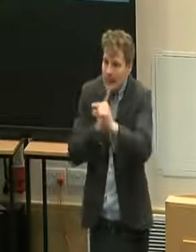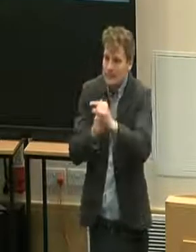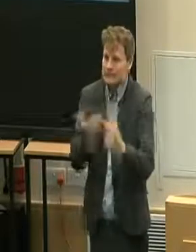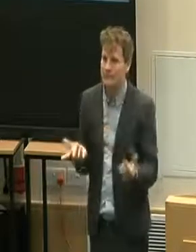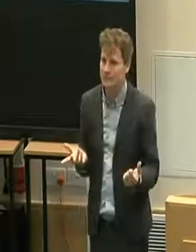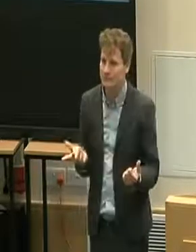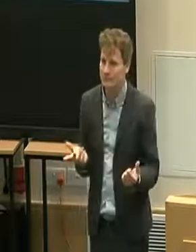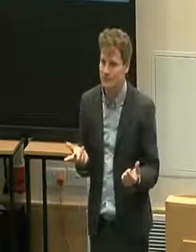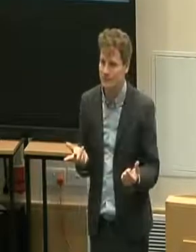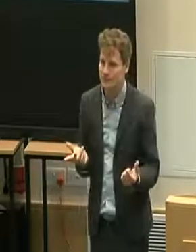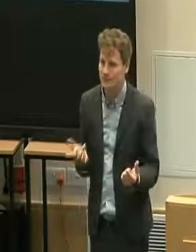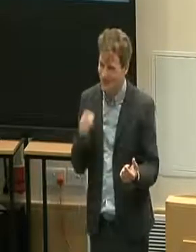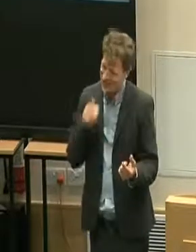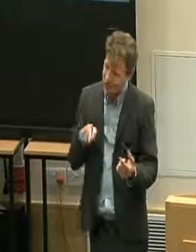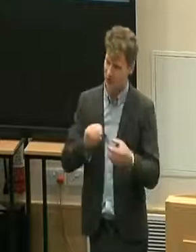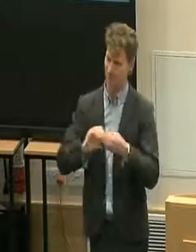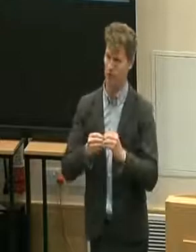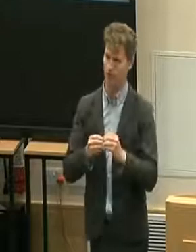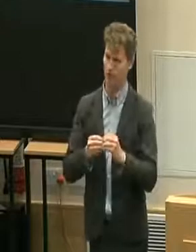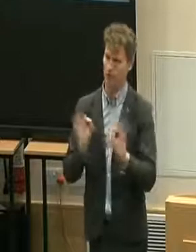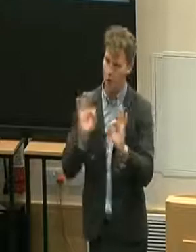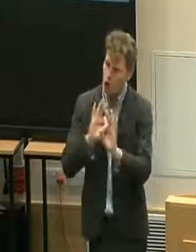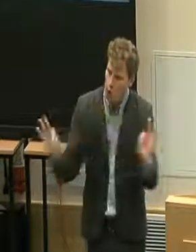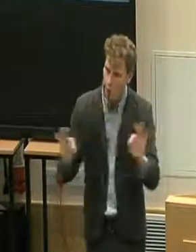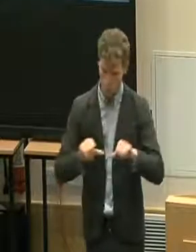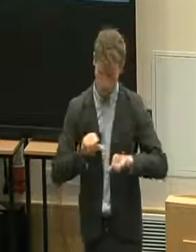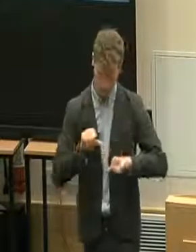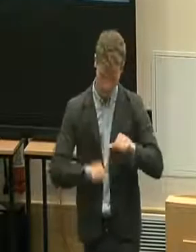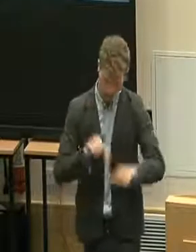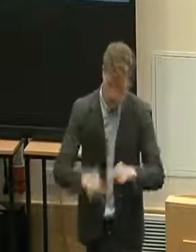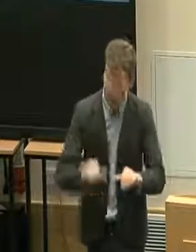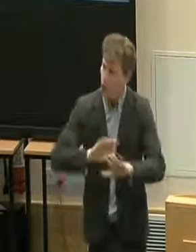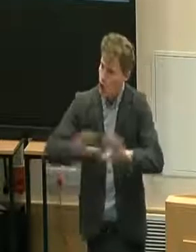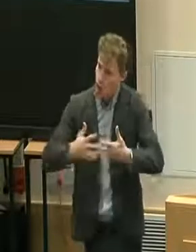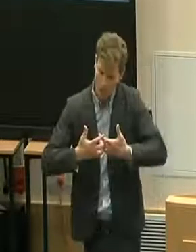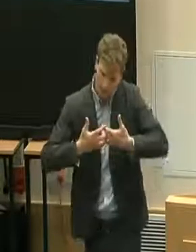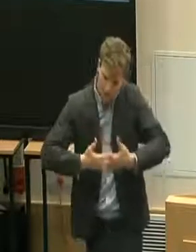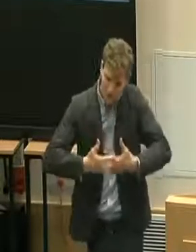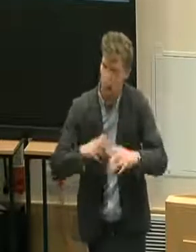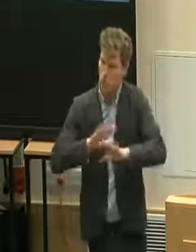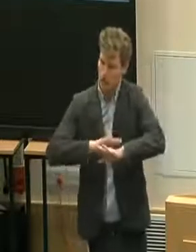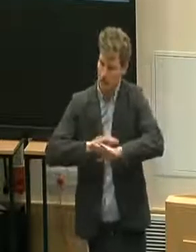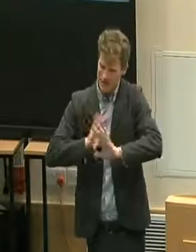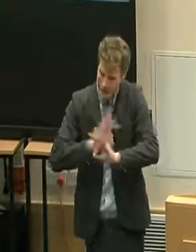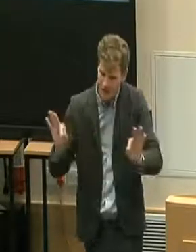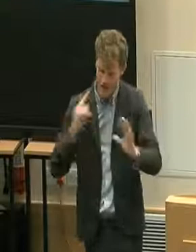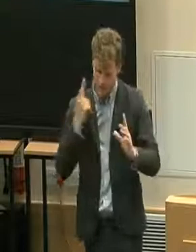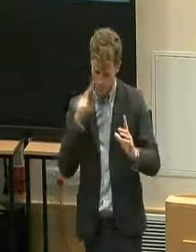Without redistribution, without a mechanism for securing and implementing and monitoring